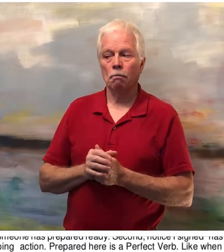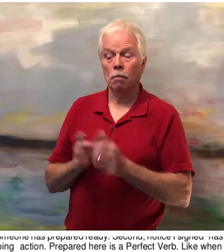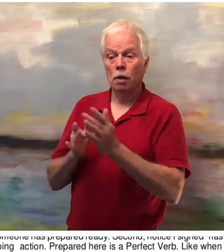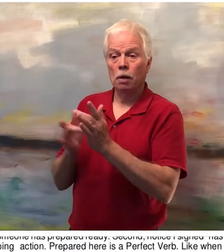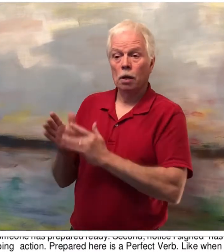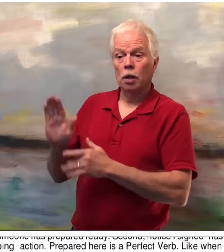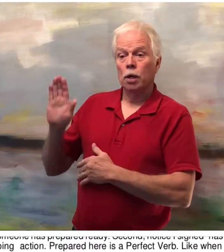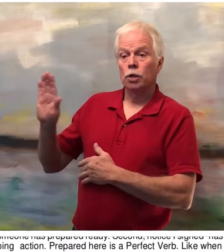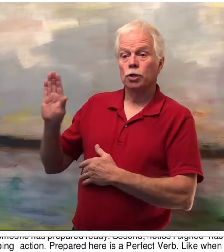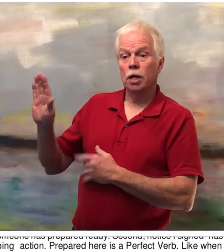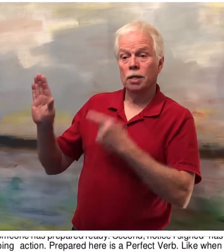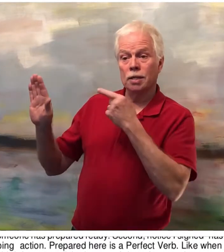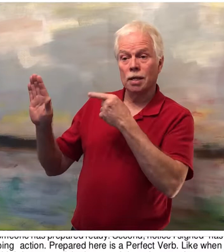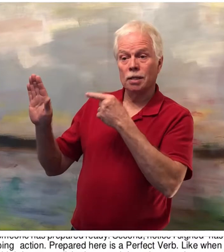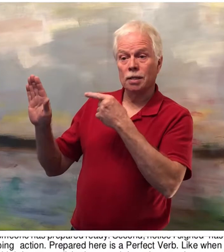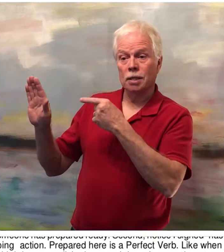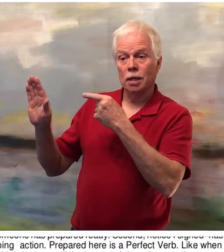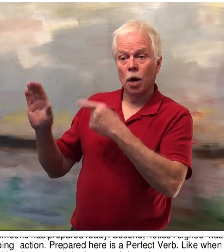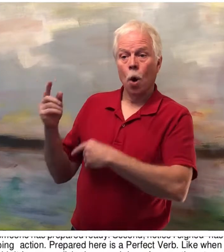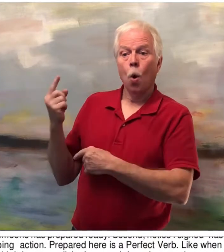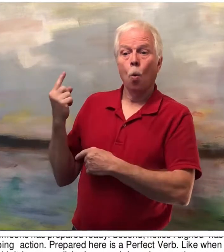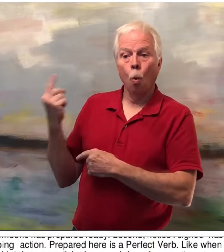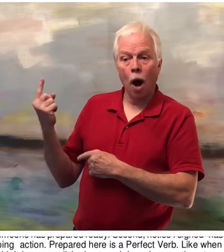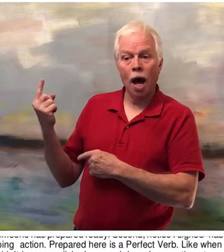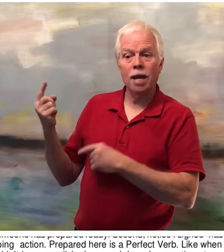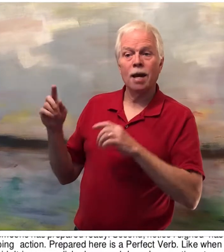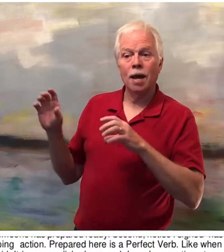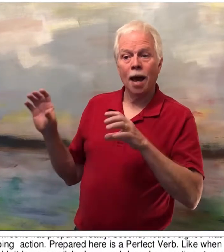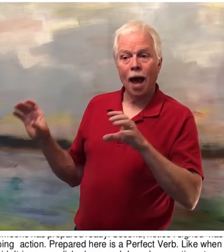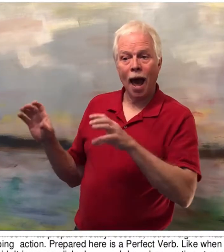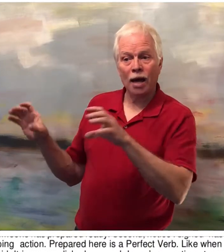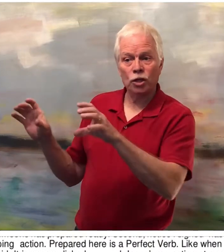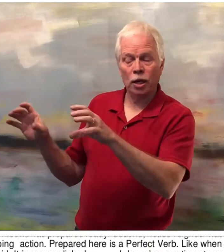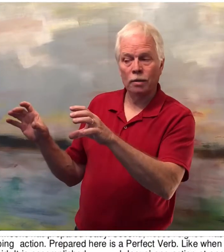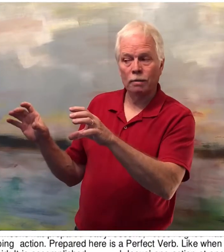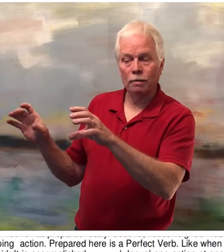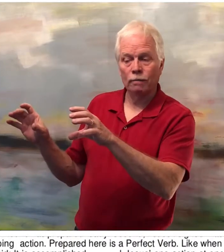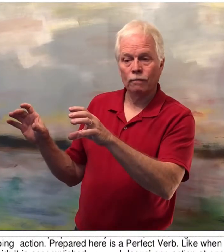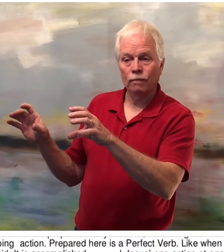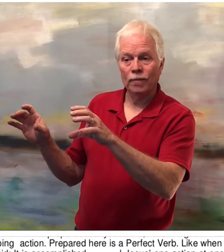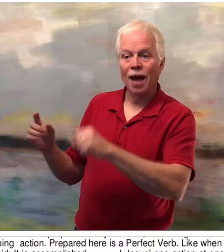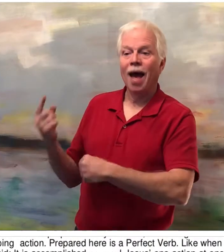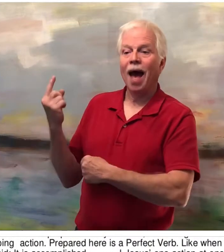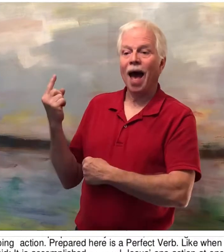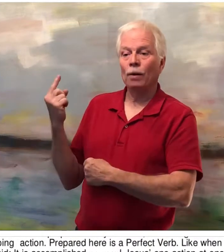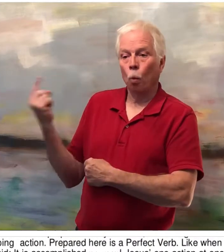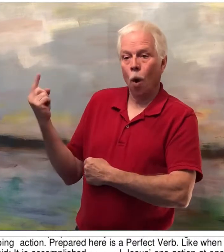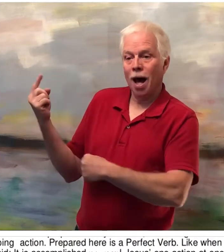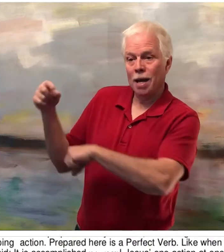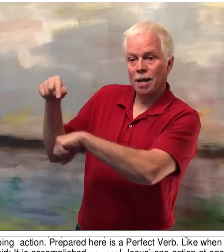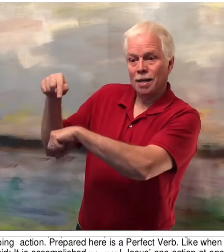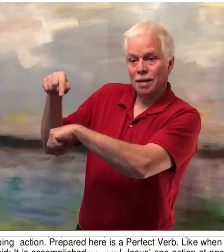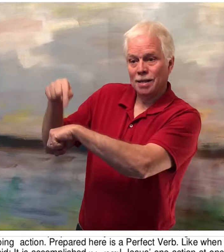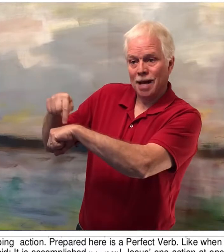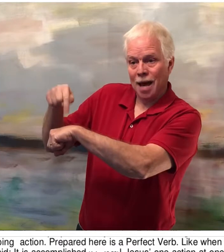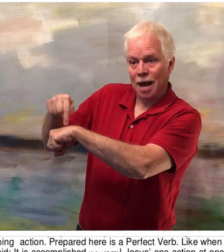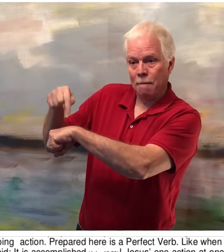Jesus, one action, at one time,